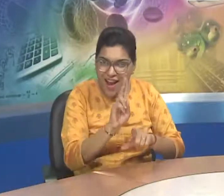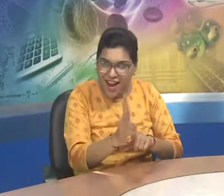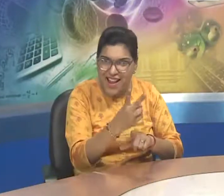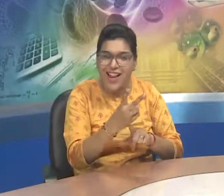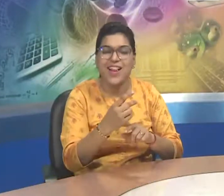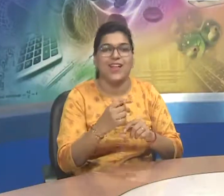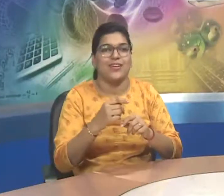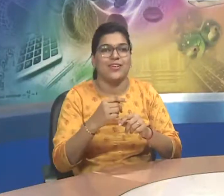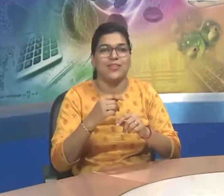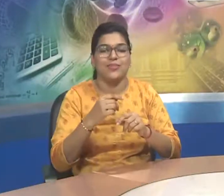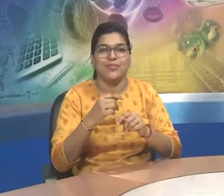customizing